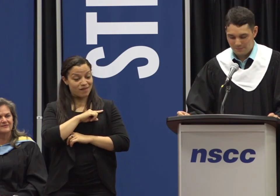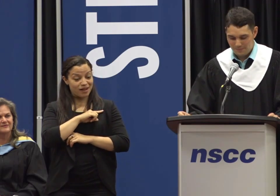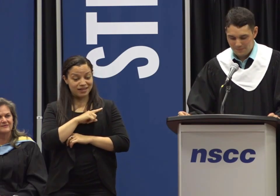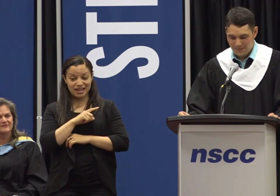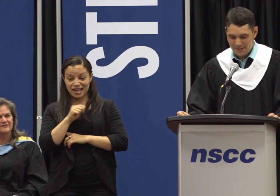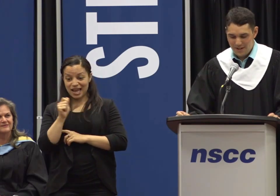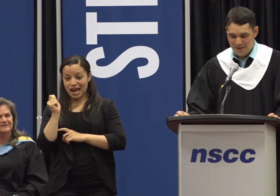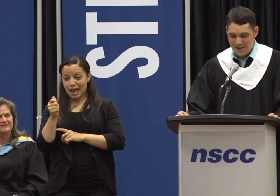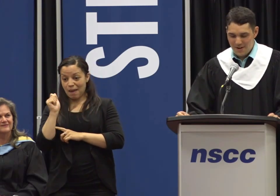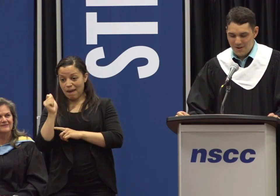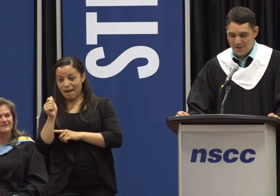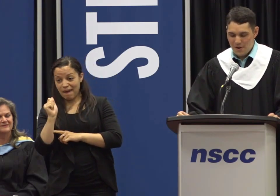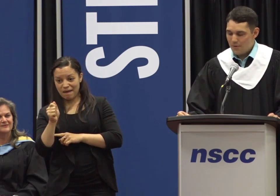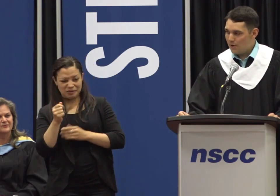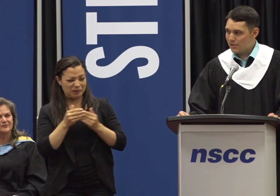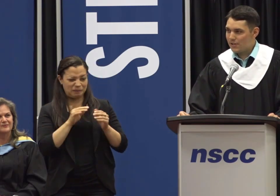hammer.